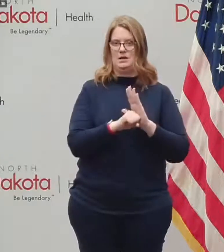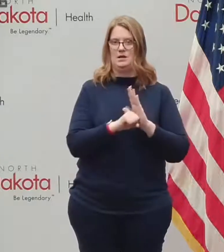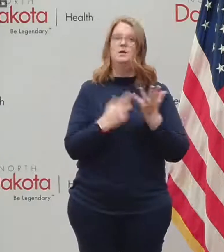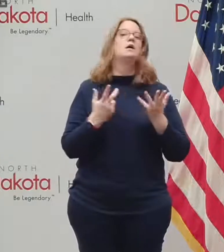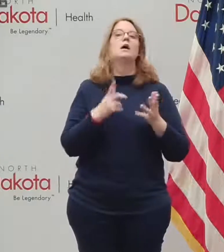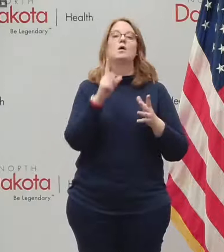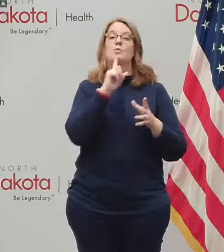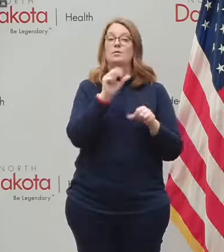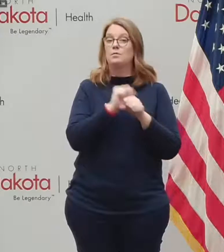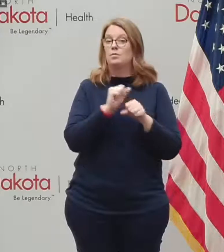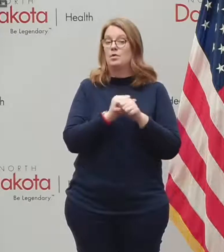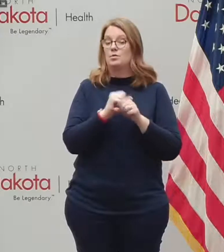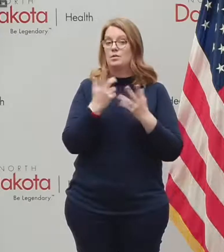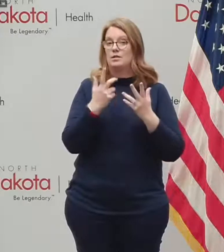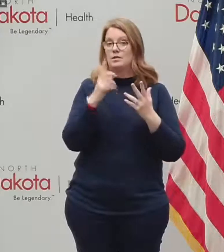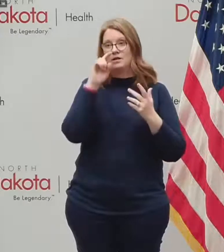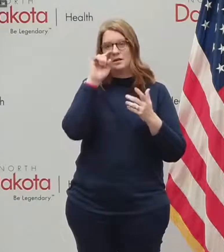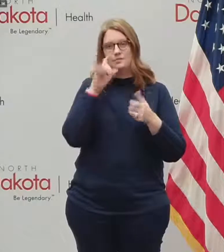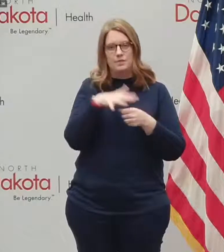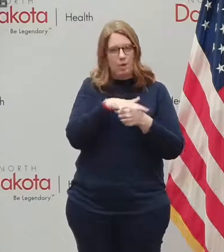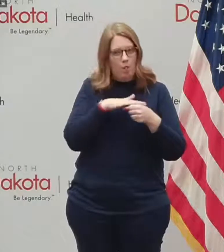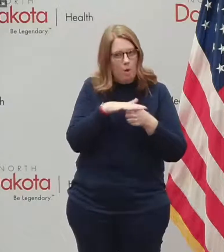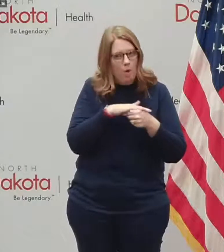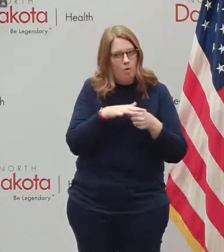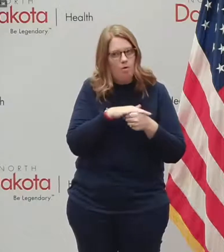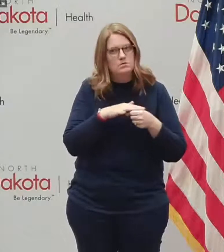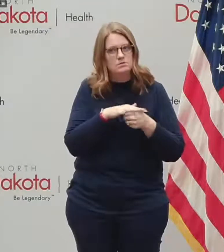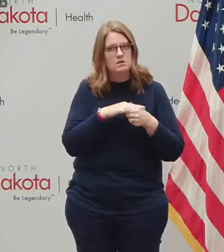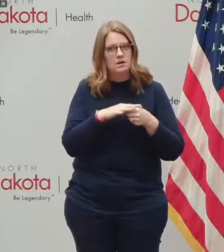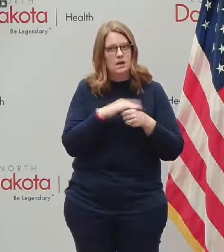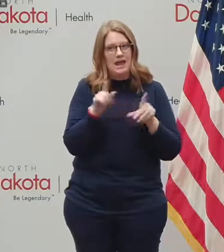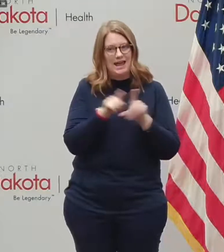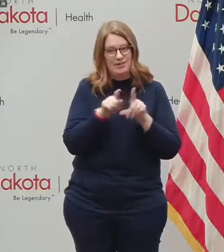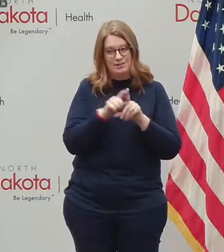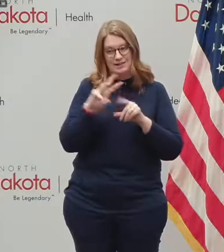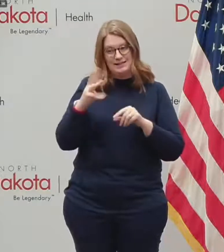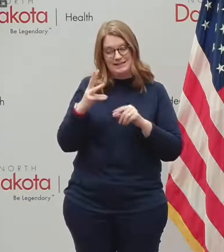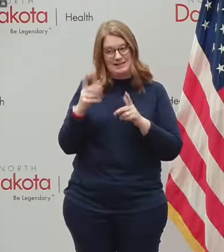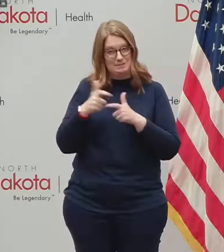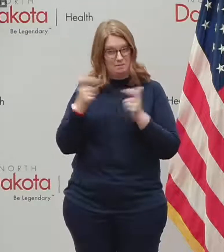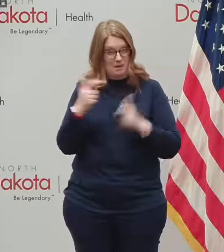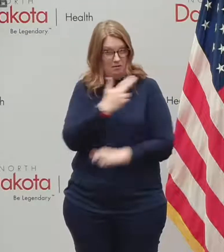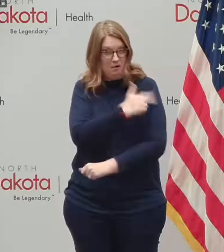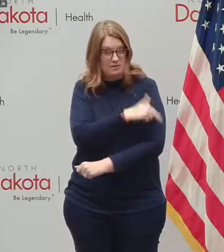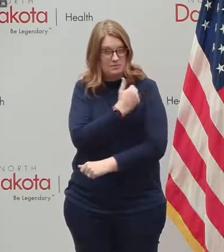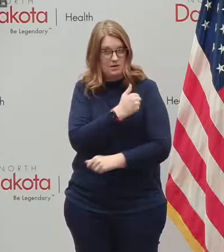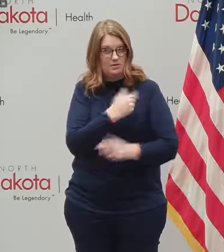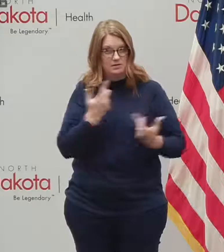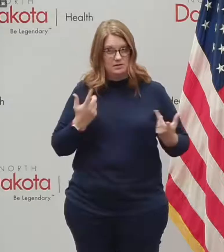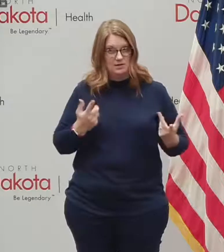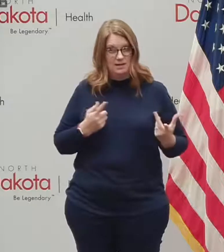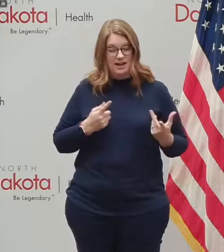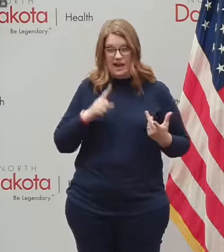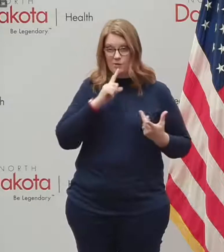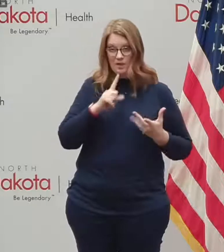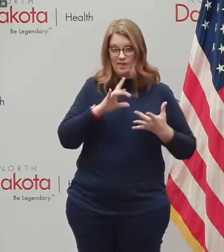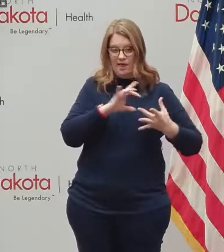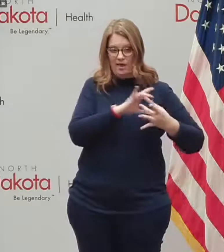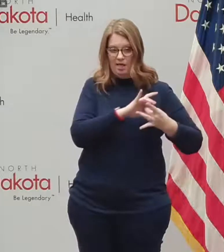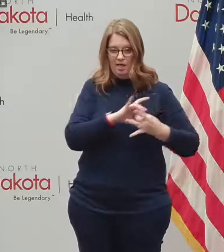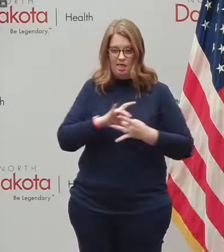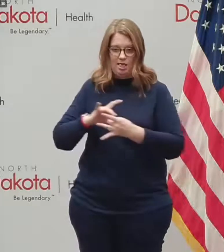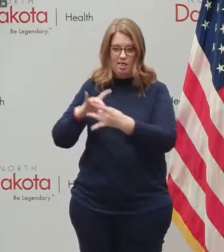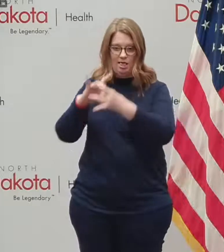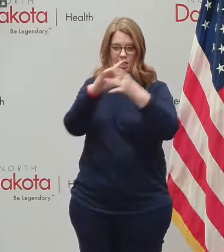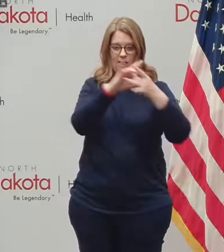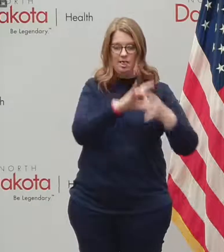those providers, the locals and the 6 majors, to make sure that we can optimize that, and that really affects every single county, because if you